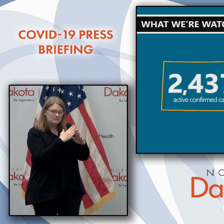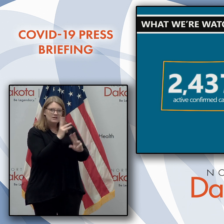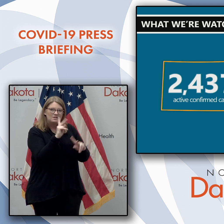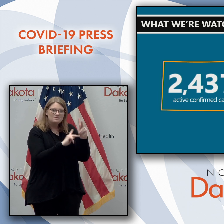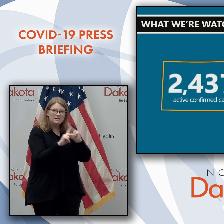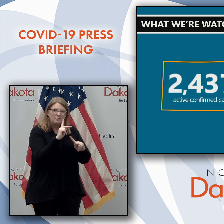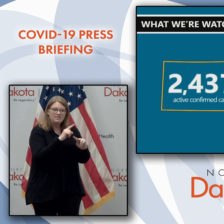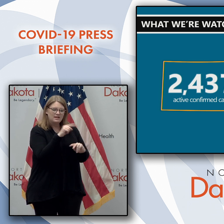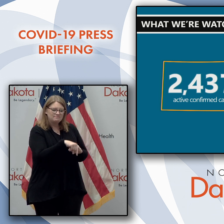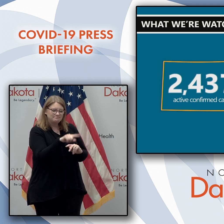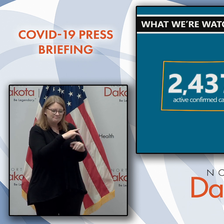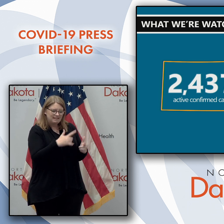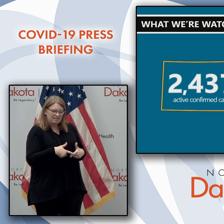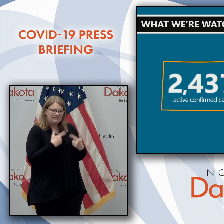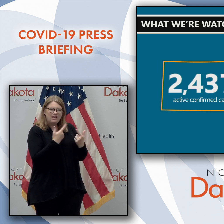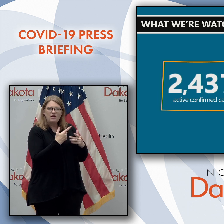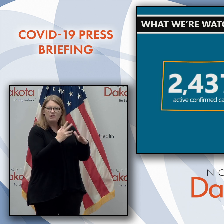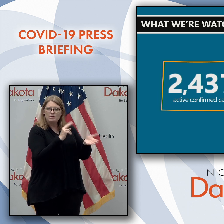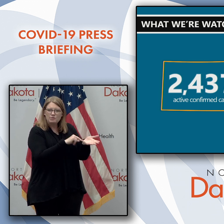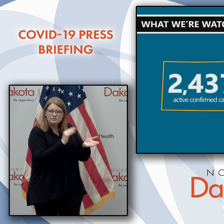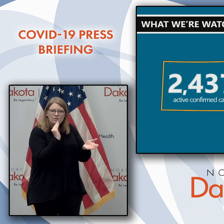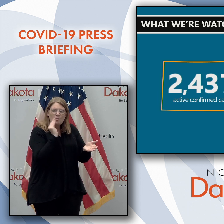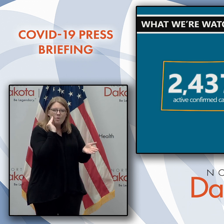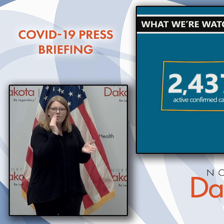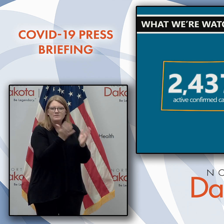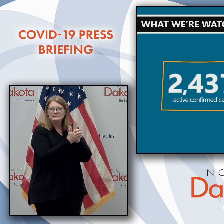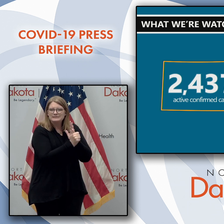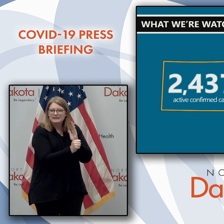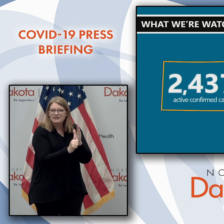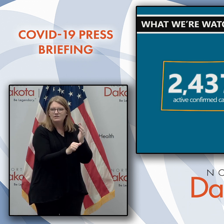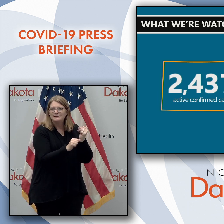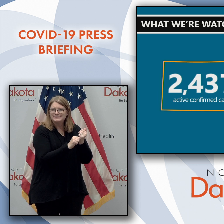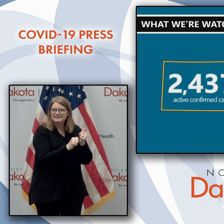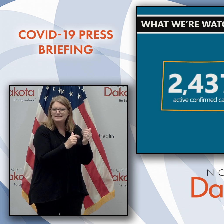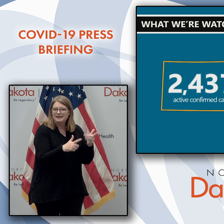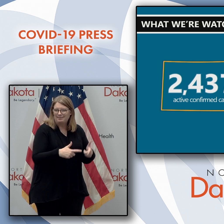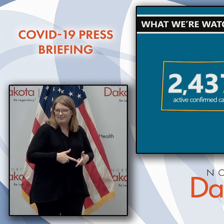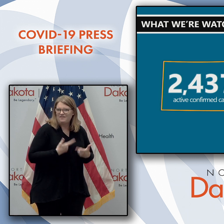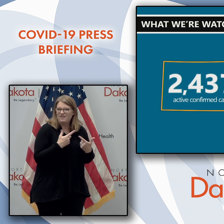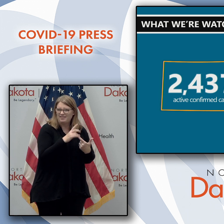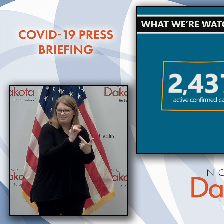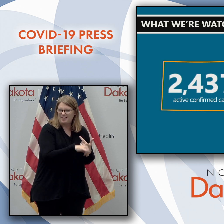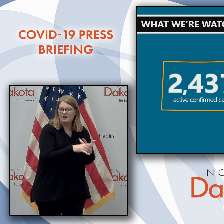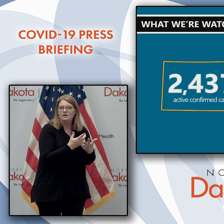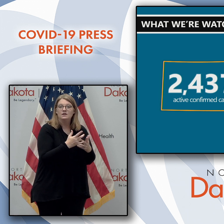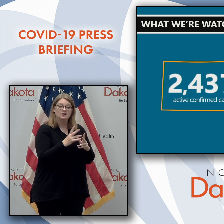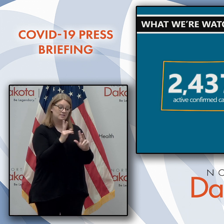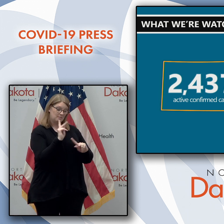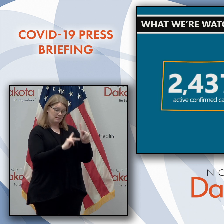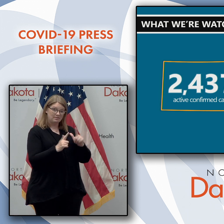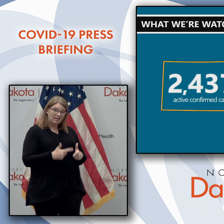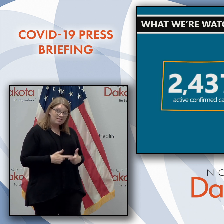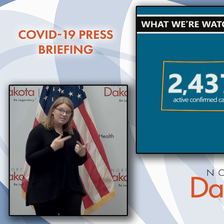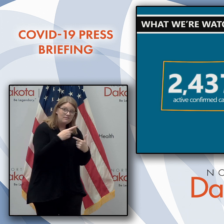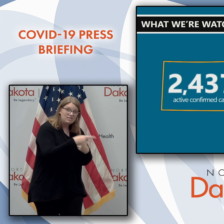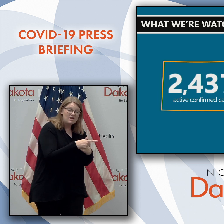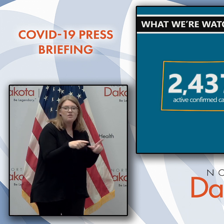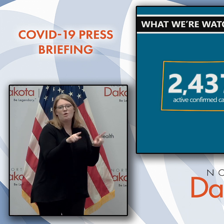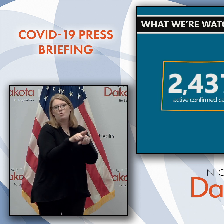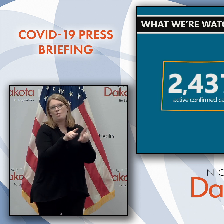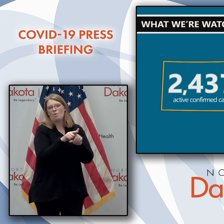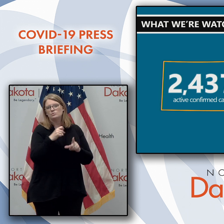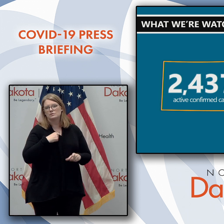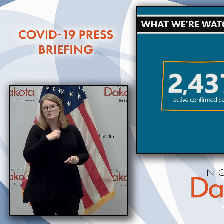skilled nursing and basic care and assisted living, both the residents and the staff, as well